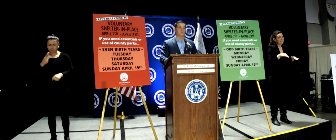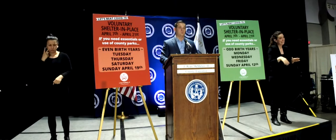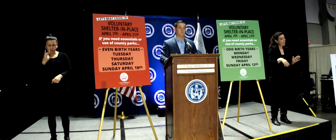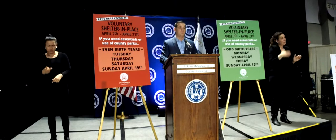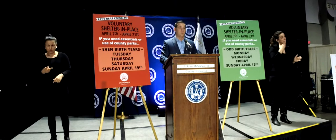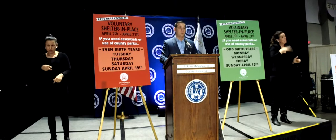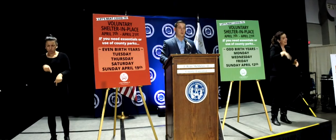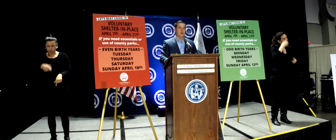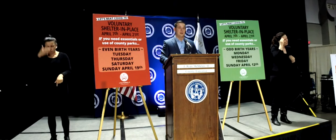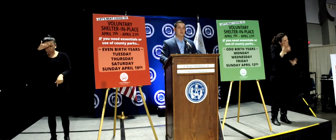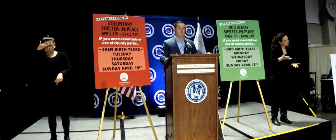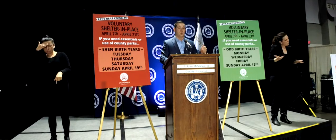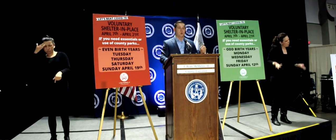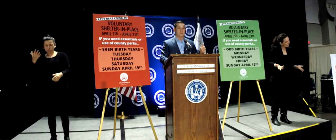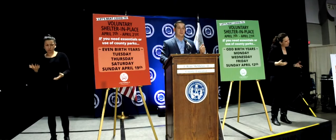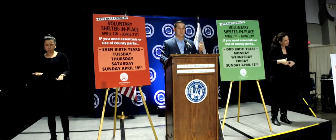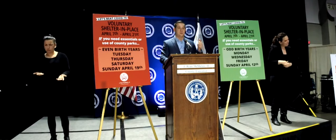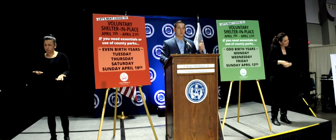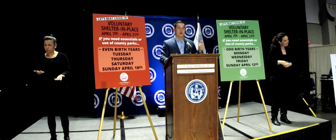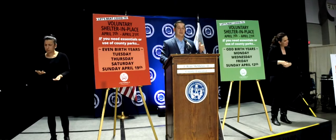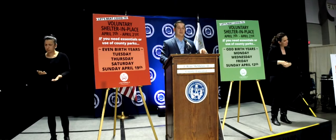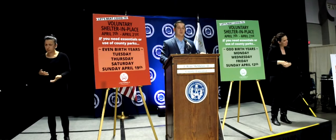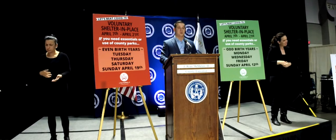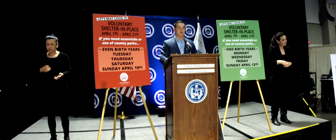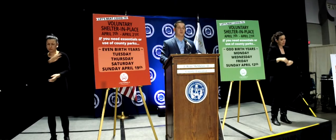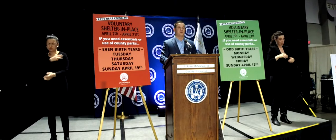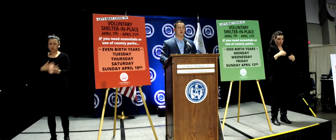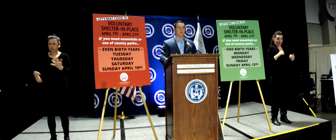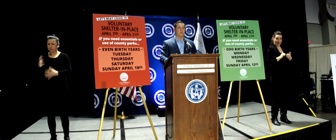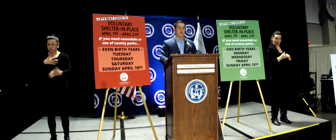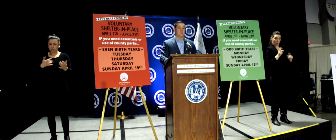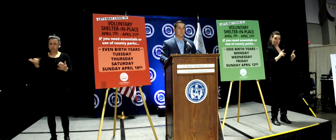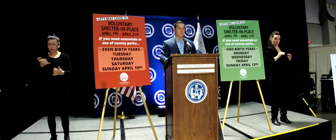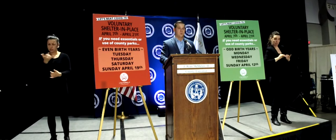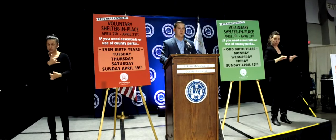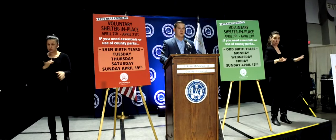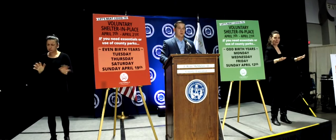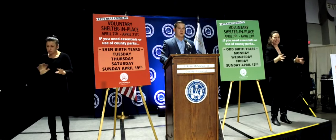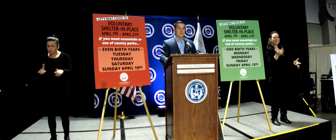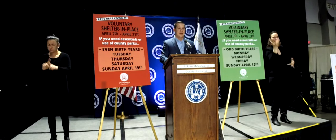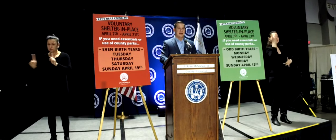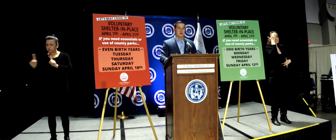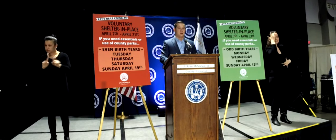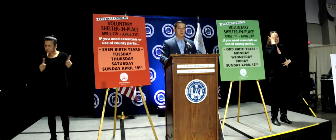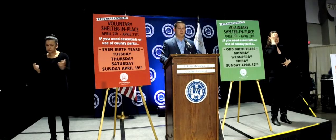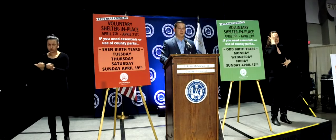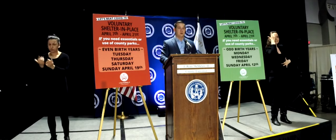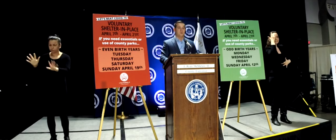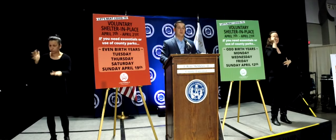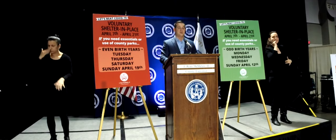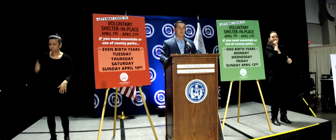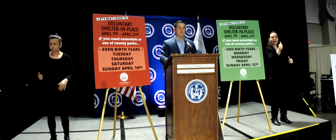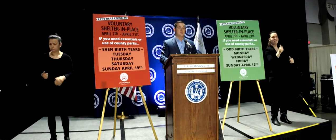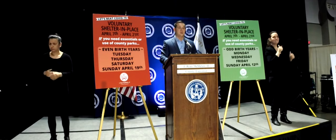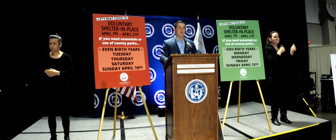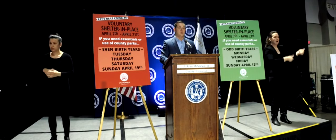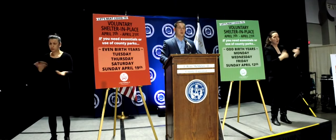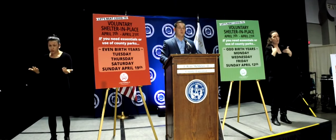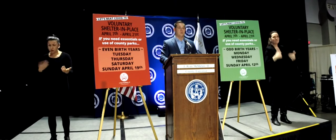avoidable. And that is more quarantines and more positives because of avoidable behavior. The data of